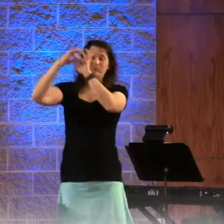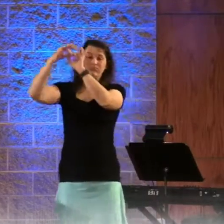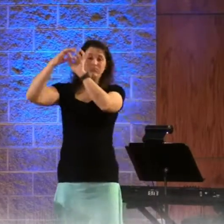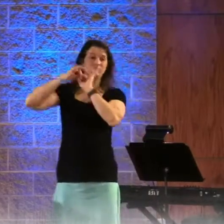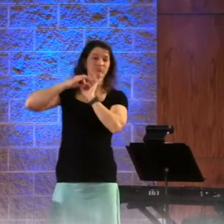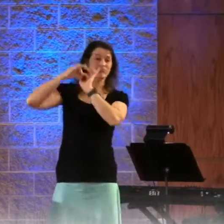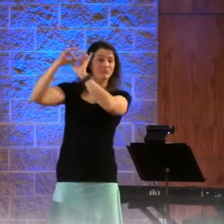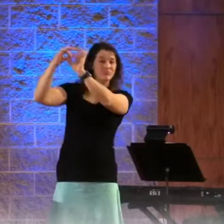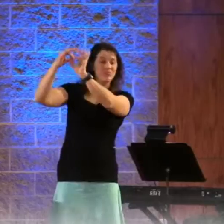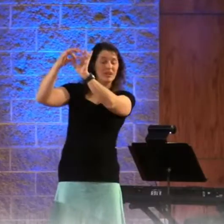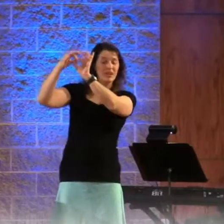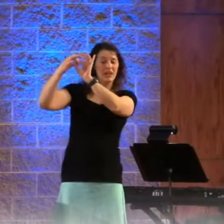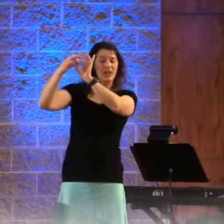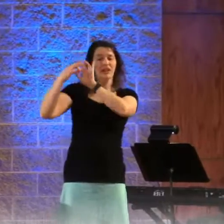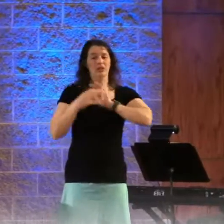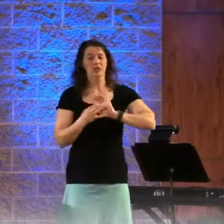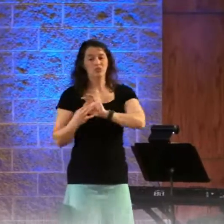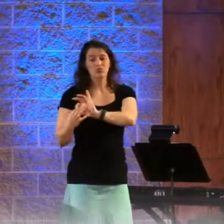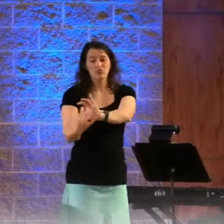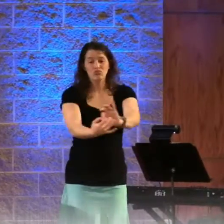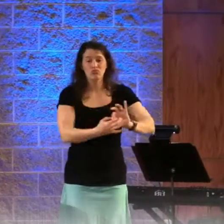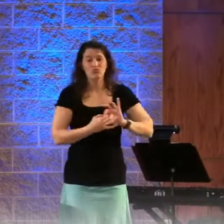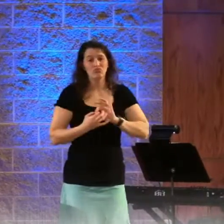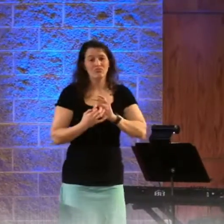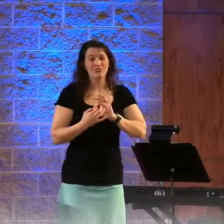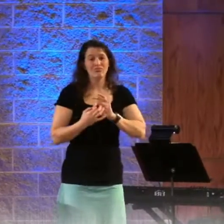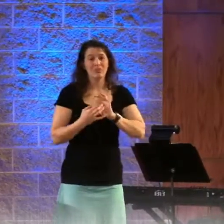that, reconciliation is what we're all about.